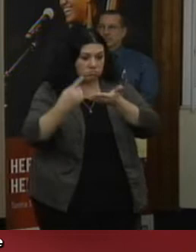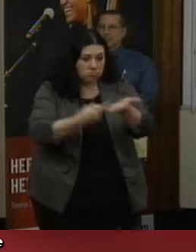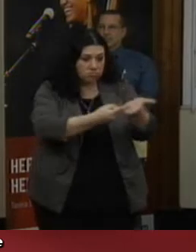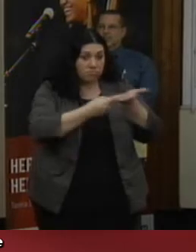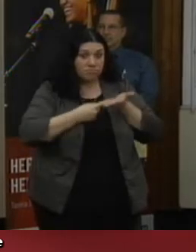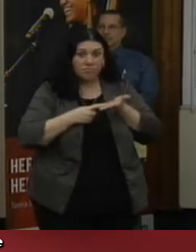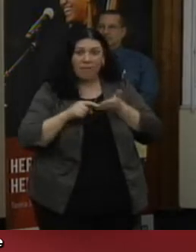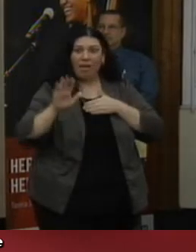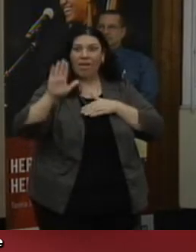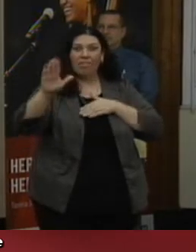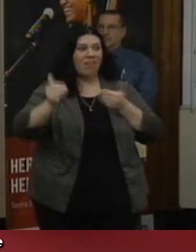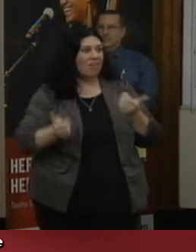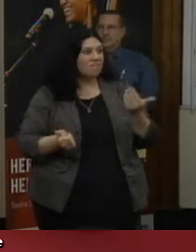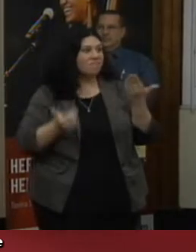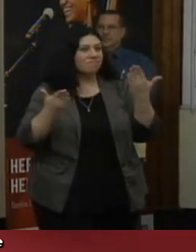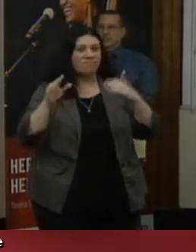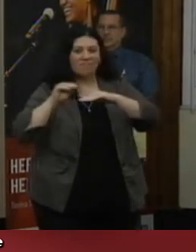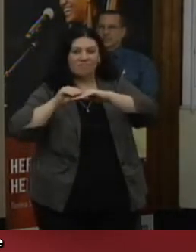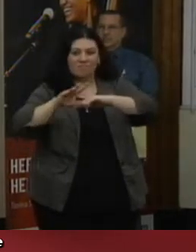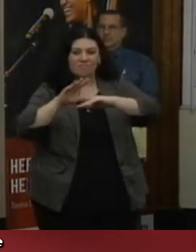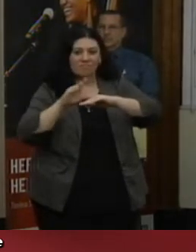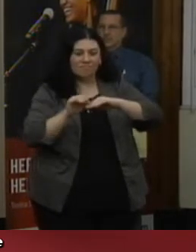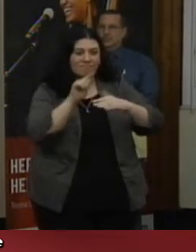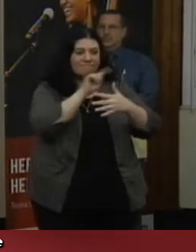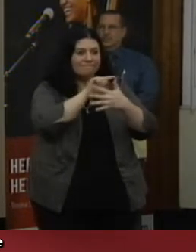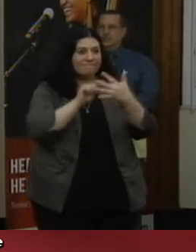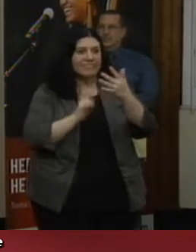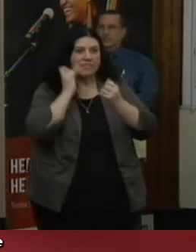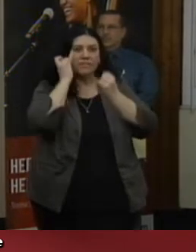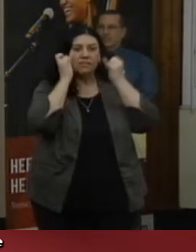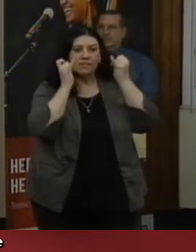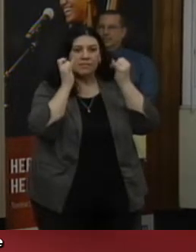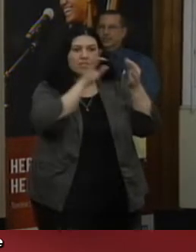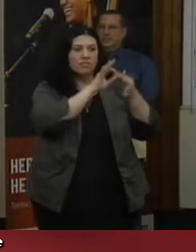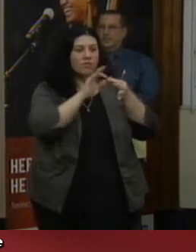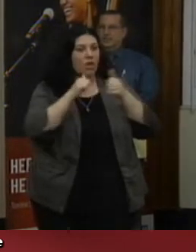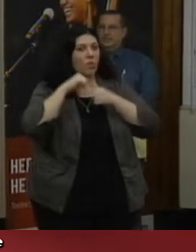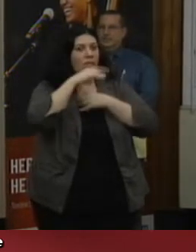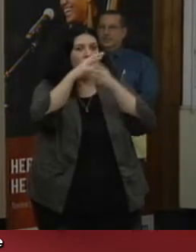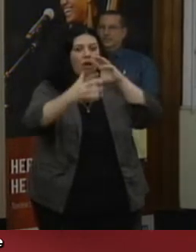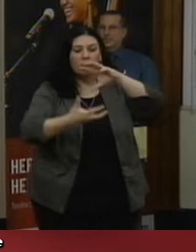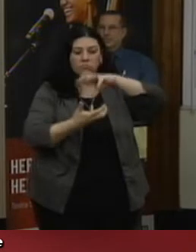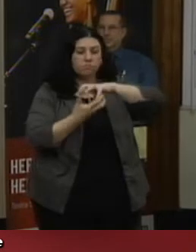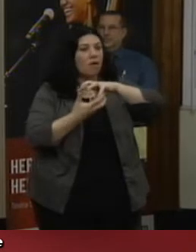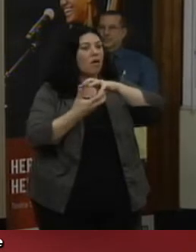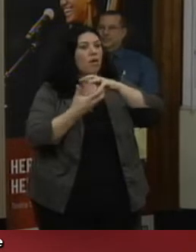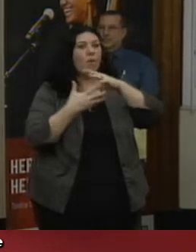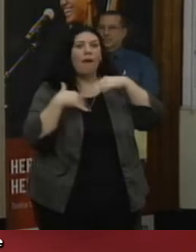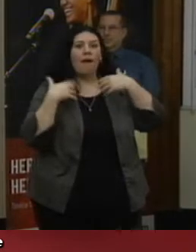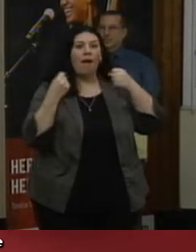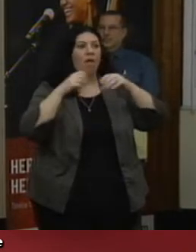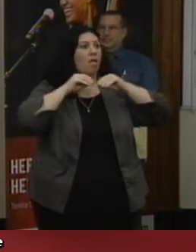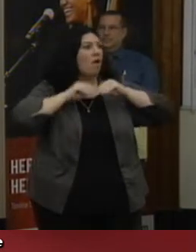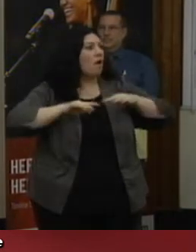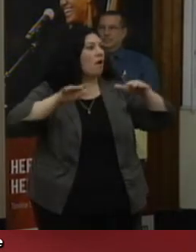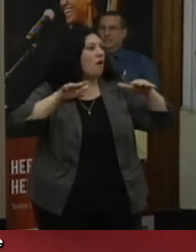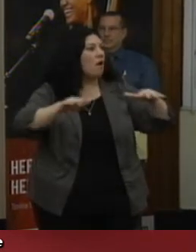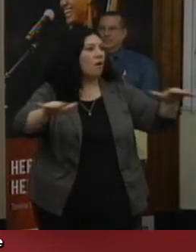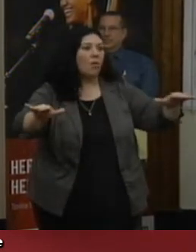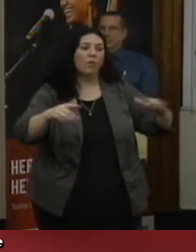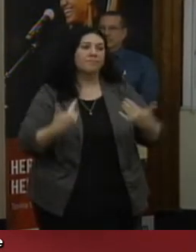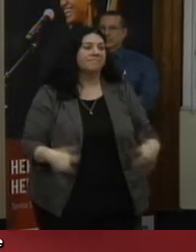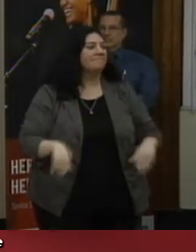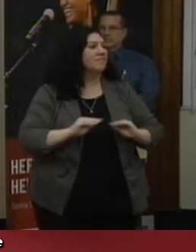Their guidance, their advice on this global health pandemic is clear.